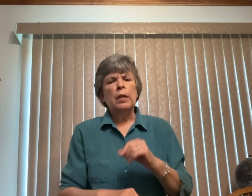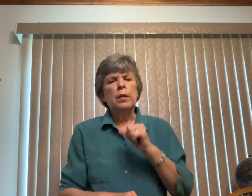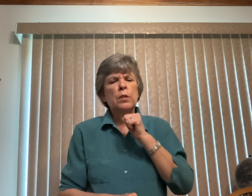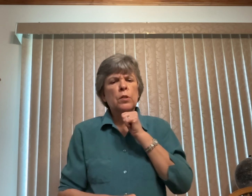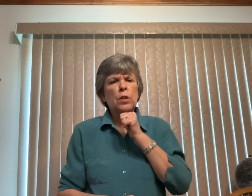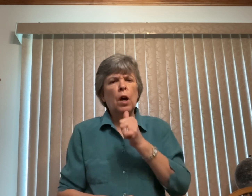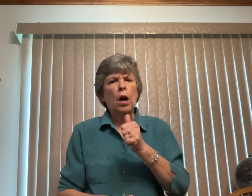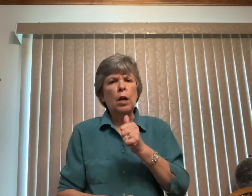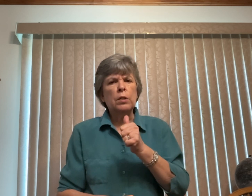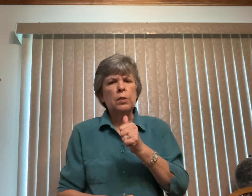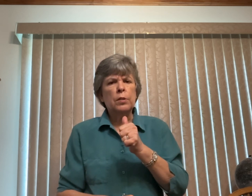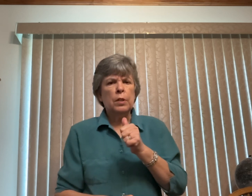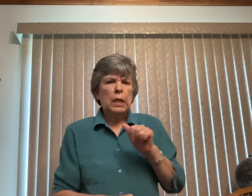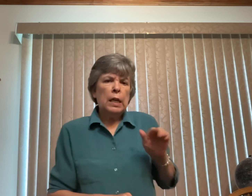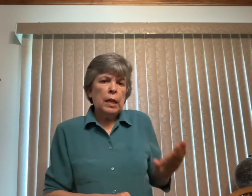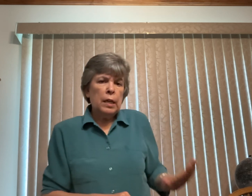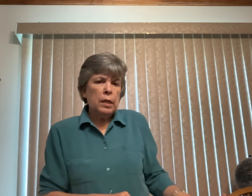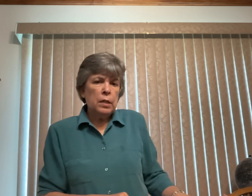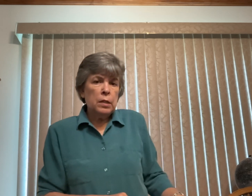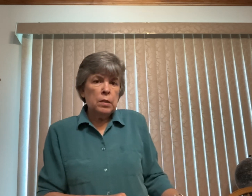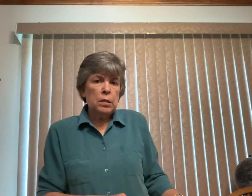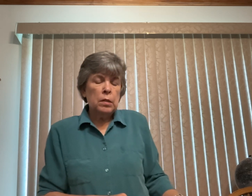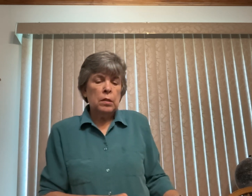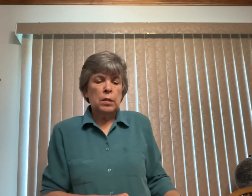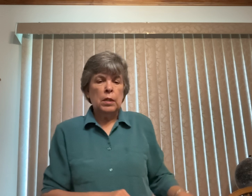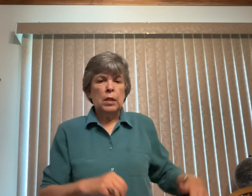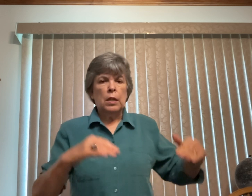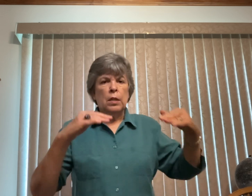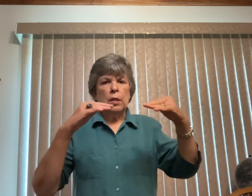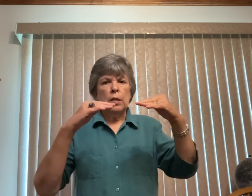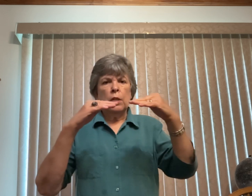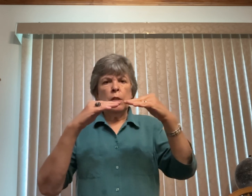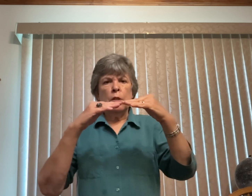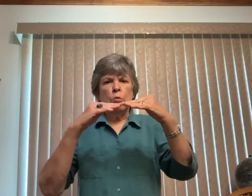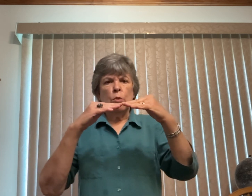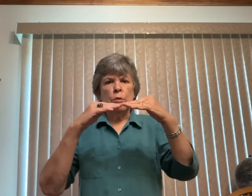is not his equal.